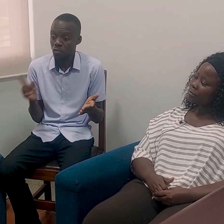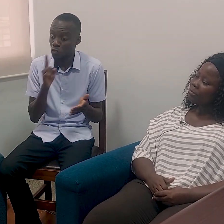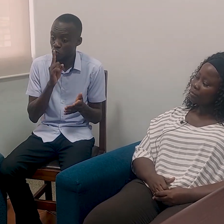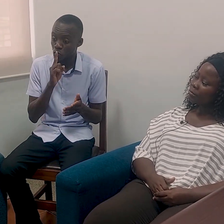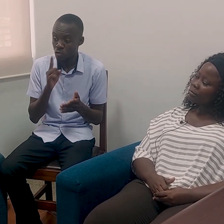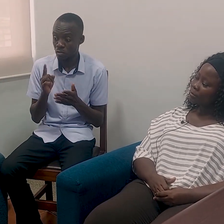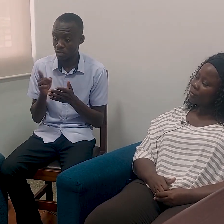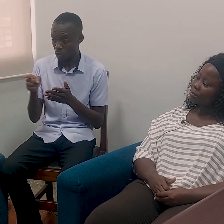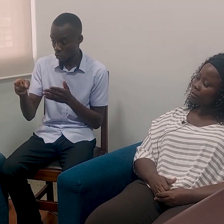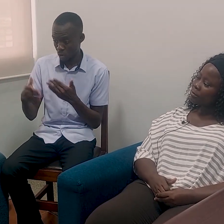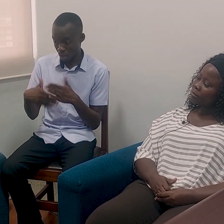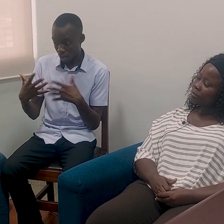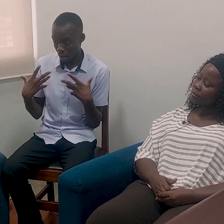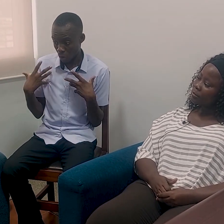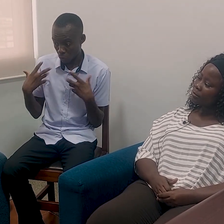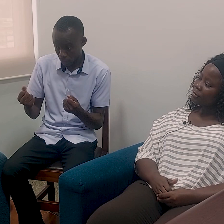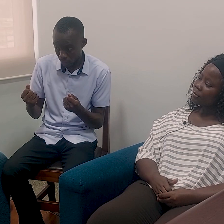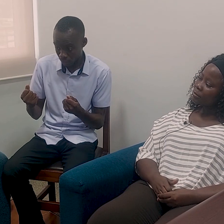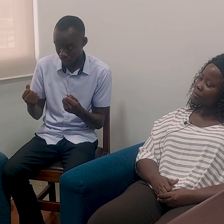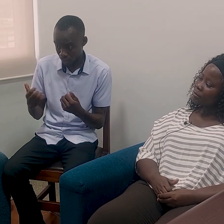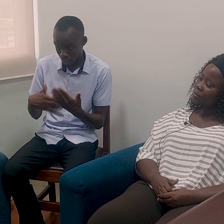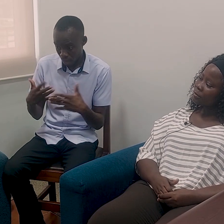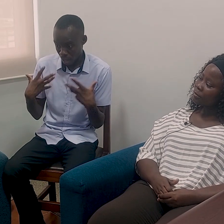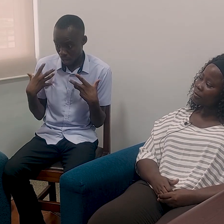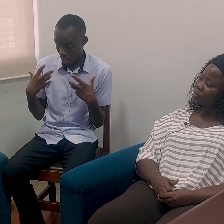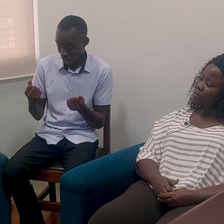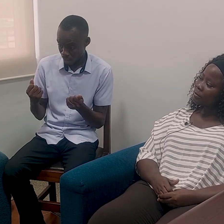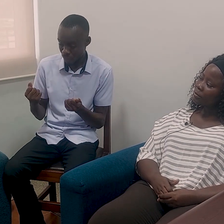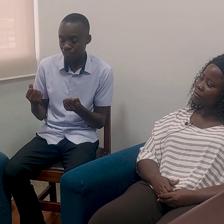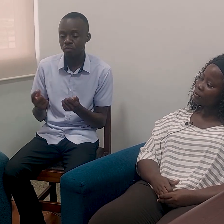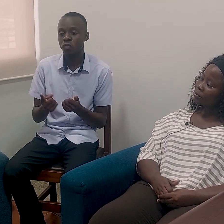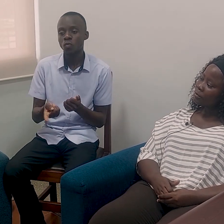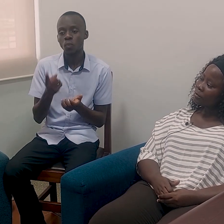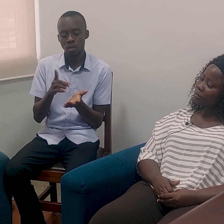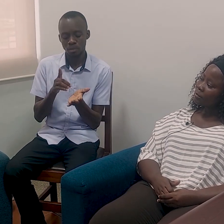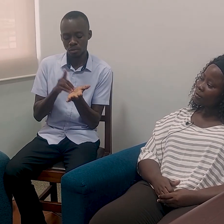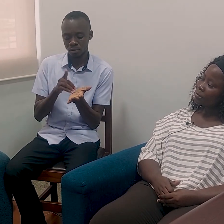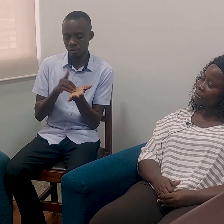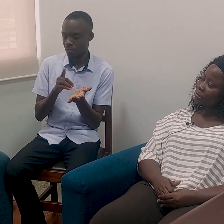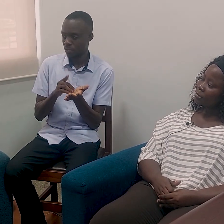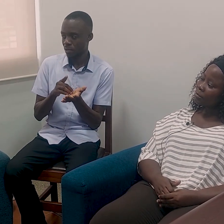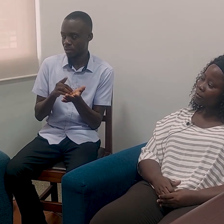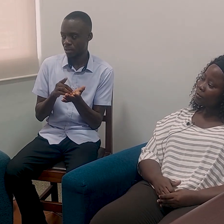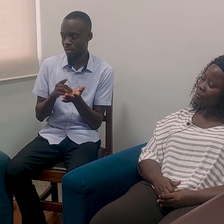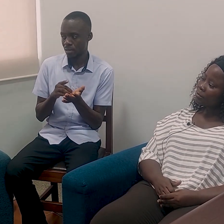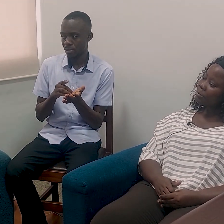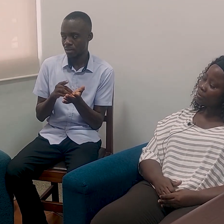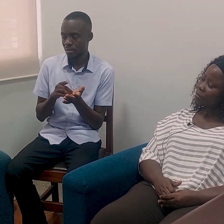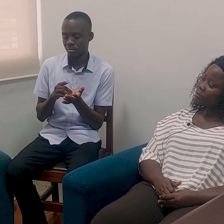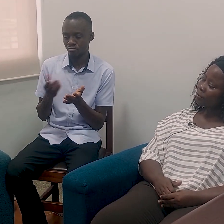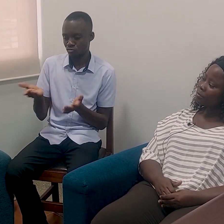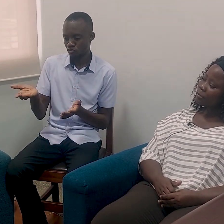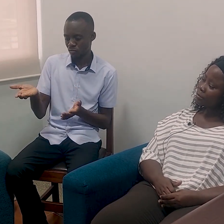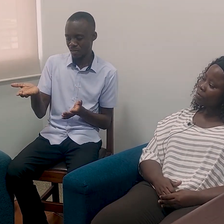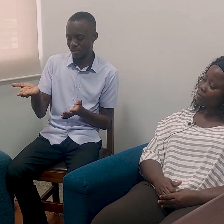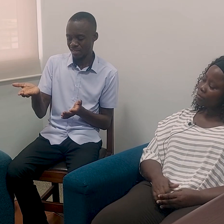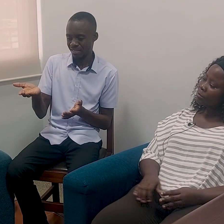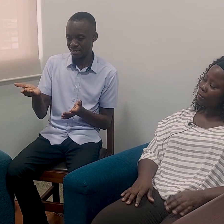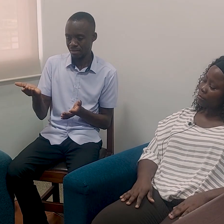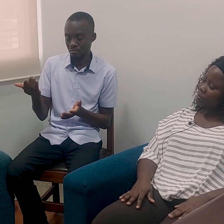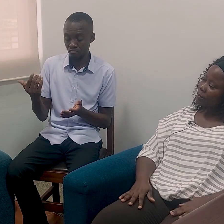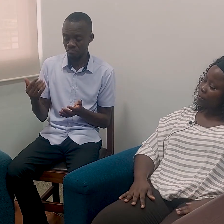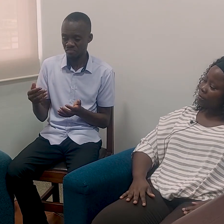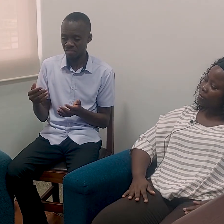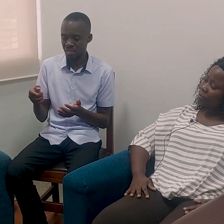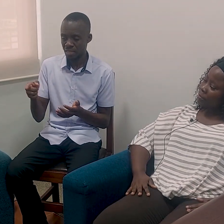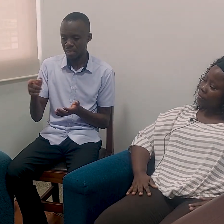recovery, right? Yes, that's what we're about. Yeah, so this is what a doctor told me way back when I was a child. That's even for physical illness. Like